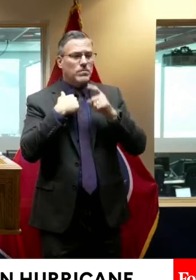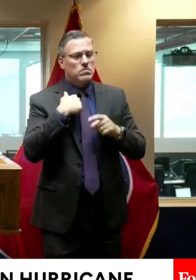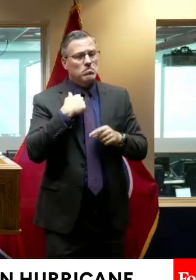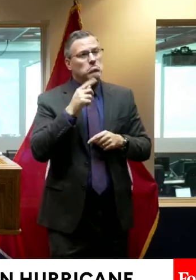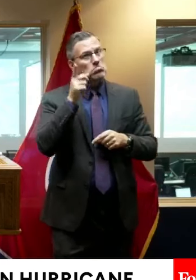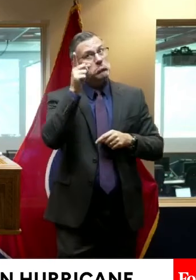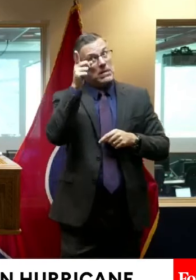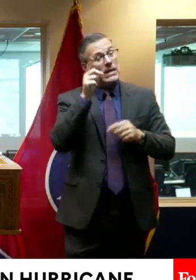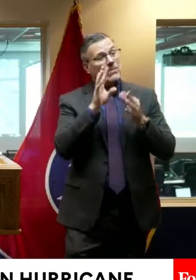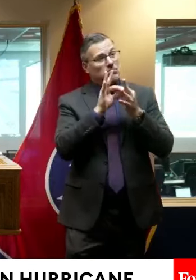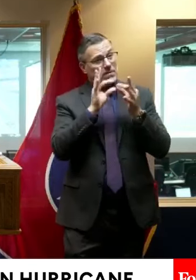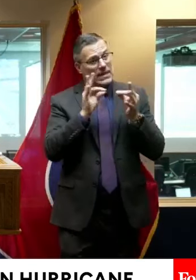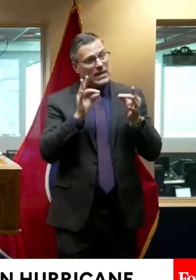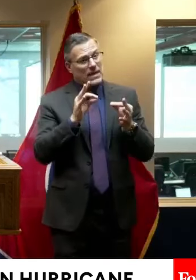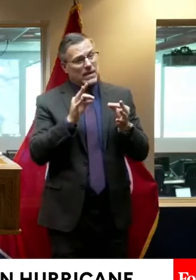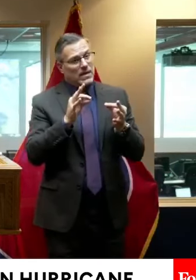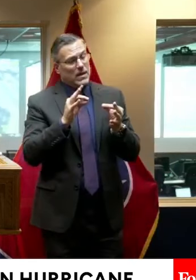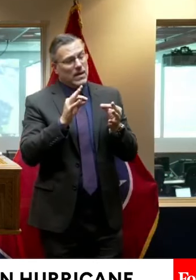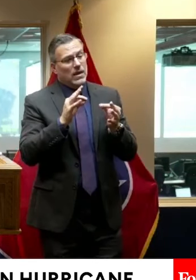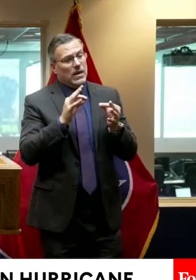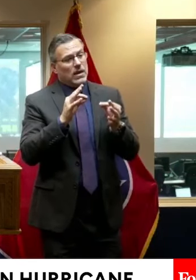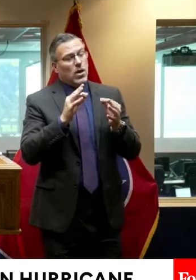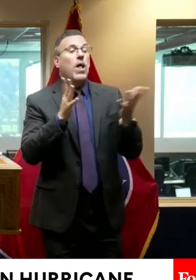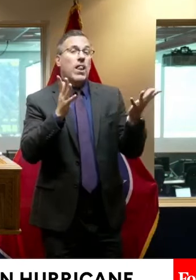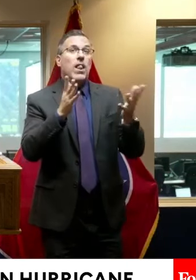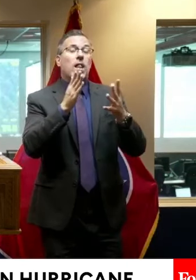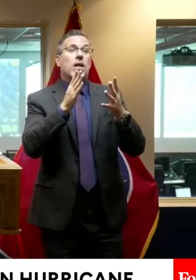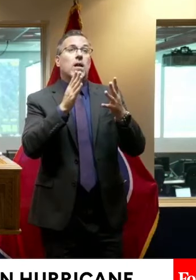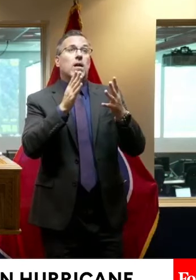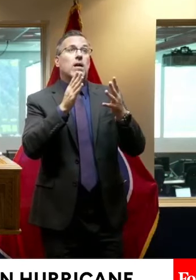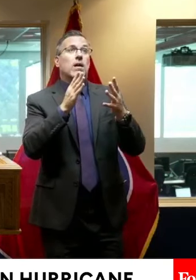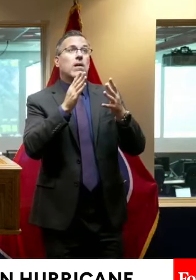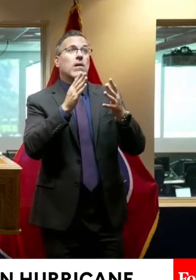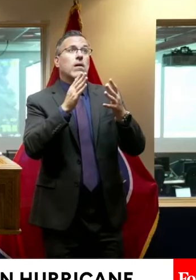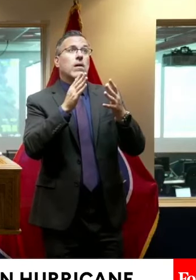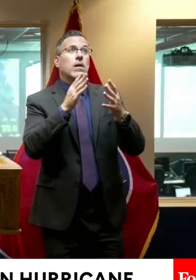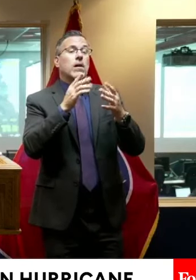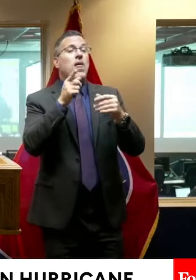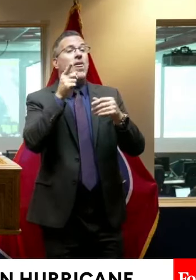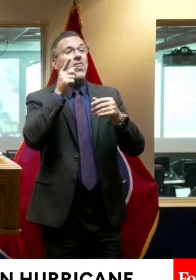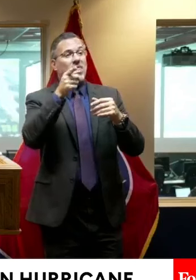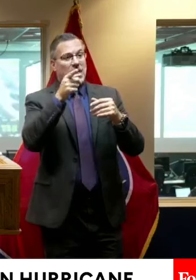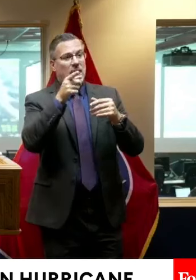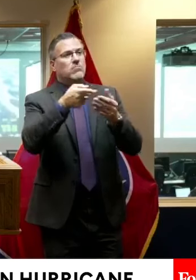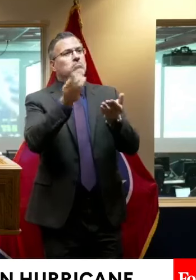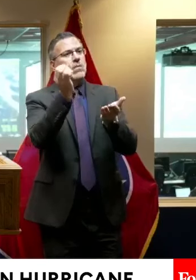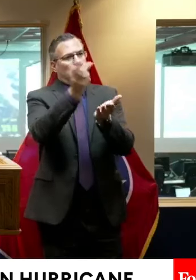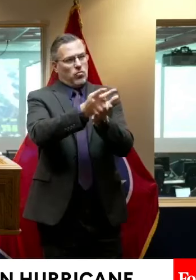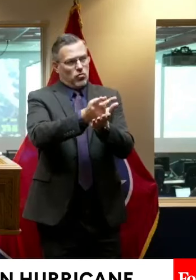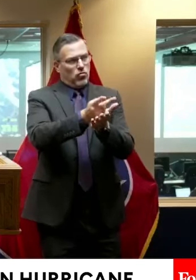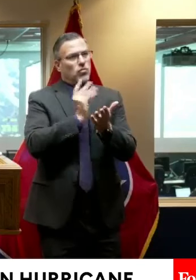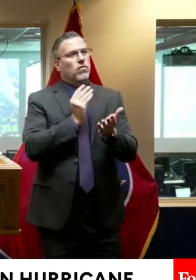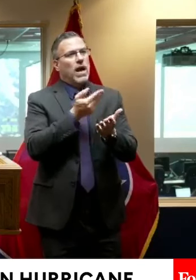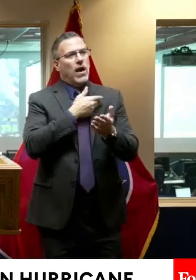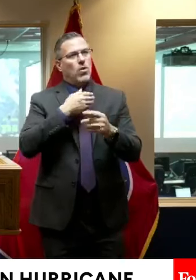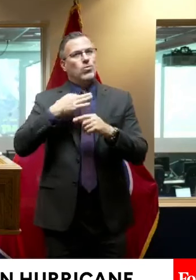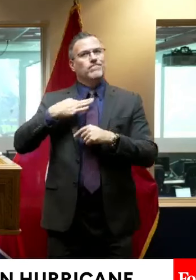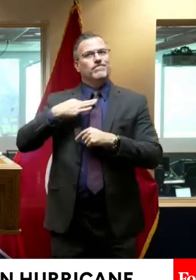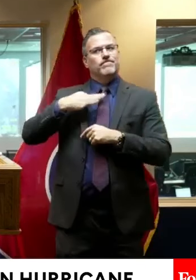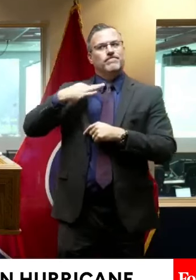said, you know, it was after they had awarded the declaration.